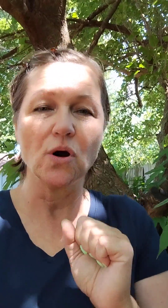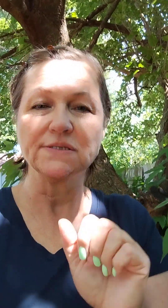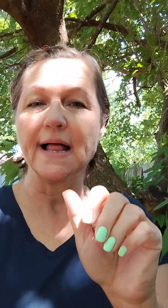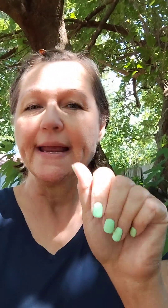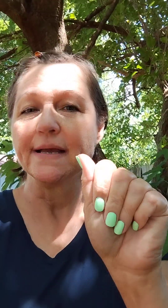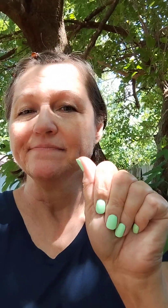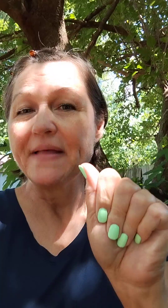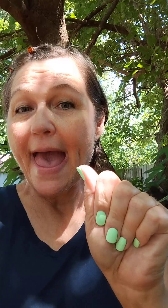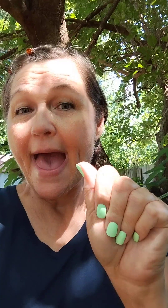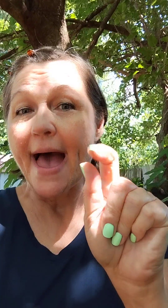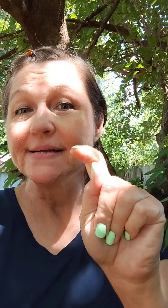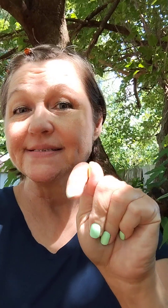words like at,